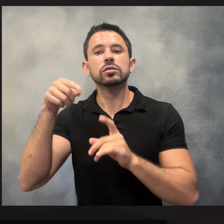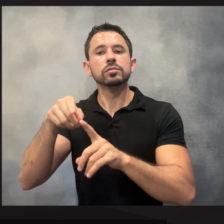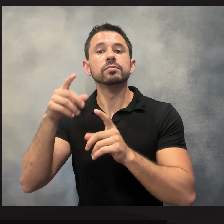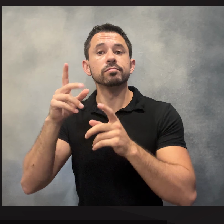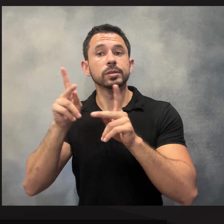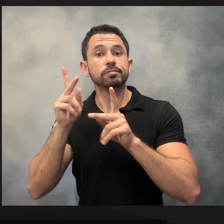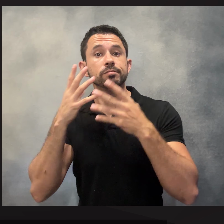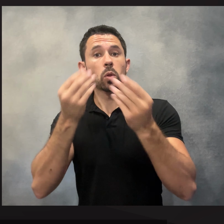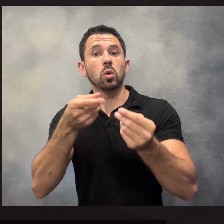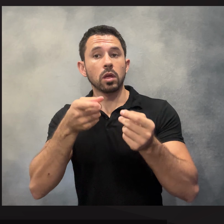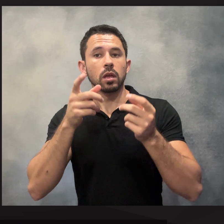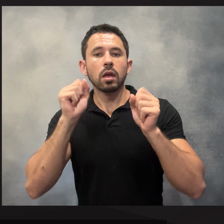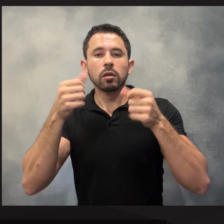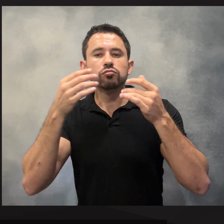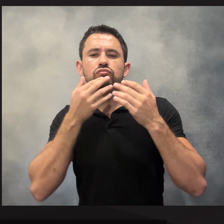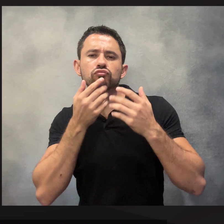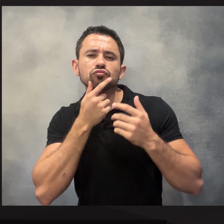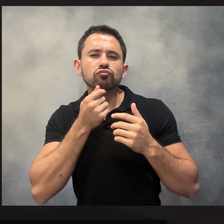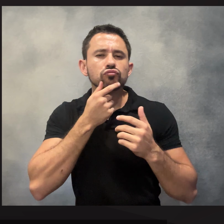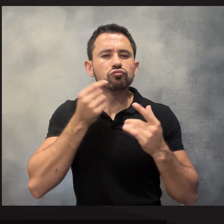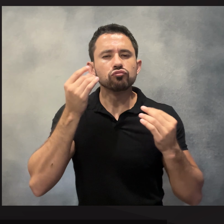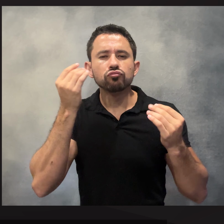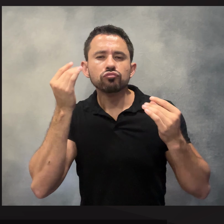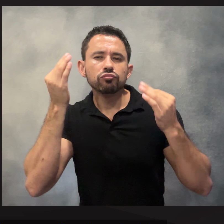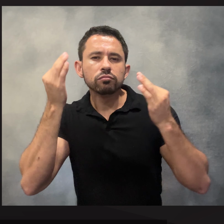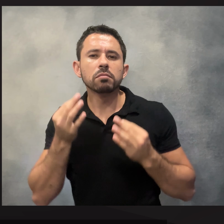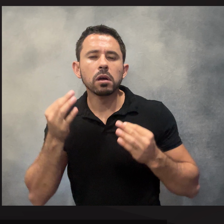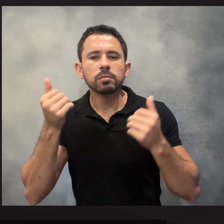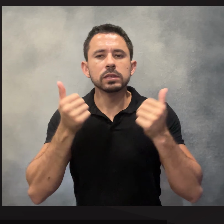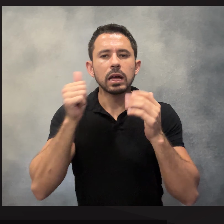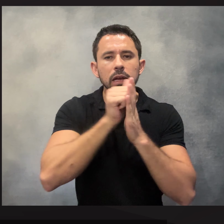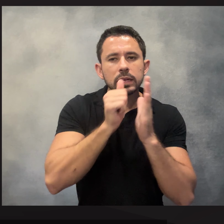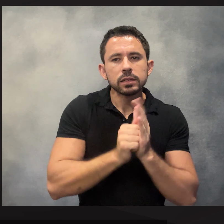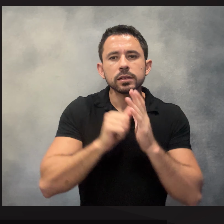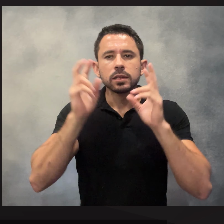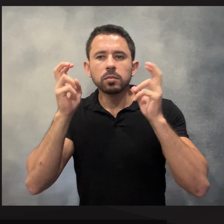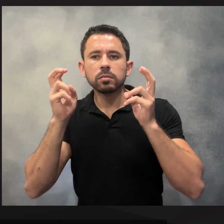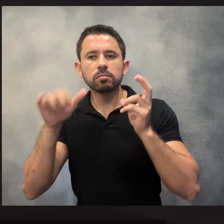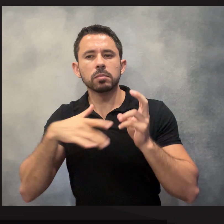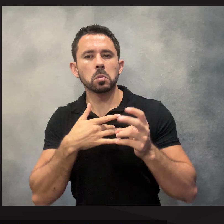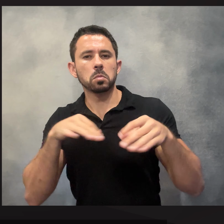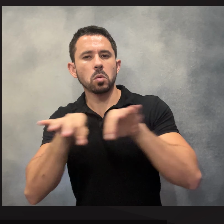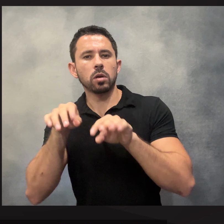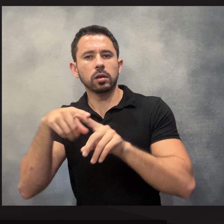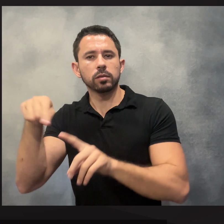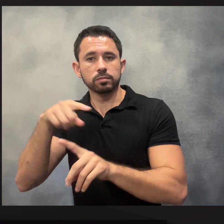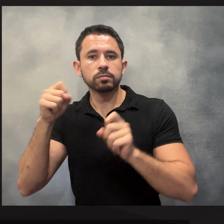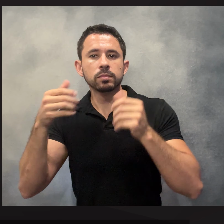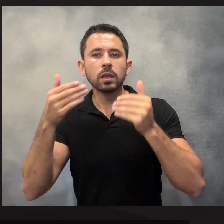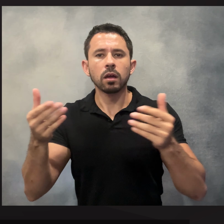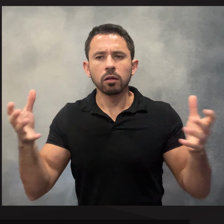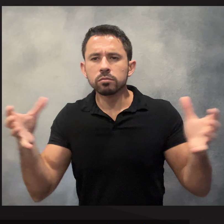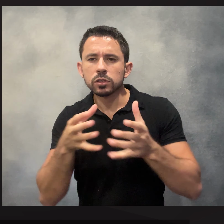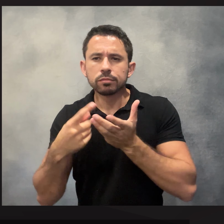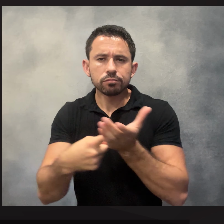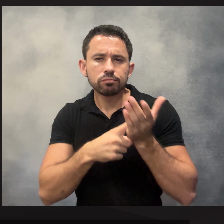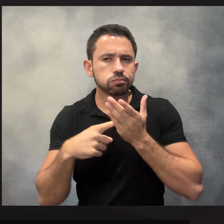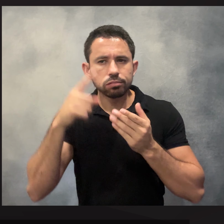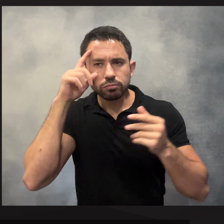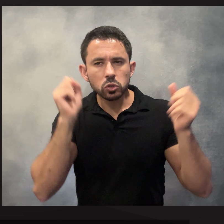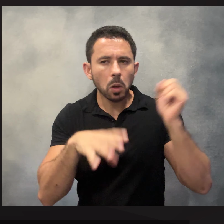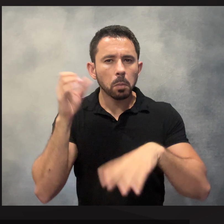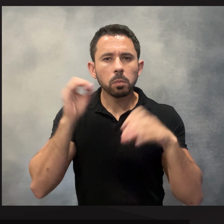them. They come together to brainstorm solutions and to address challenges New Yorkers